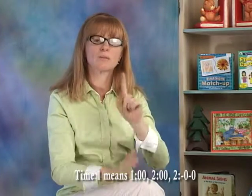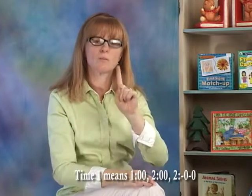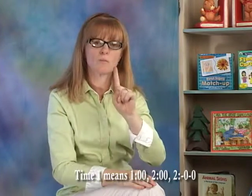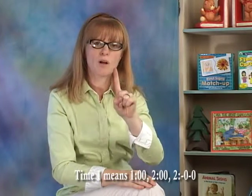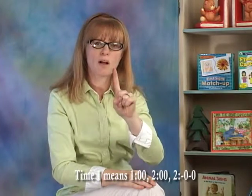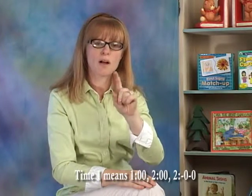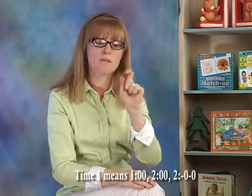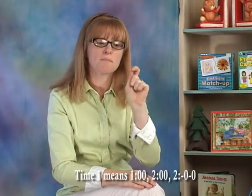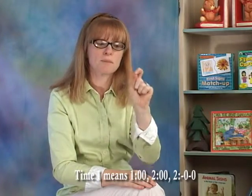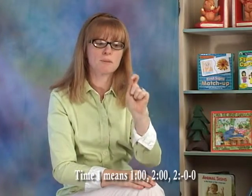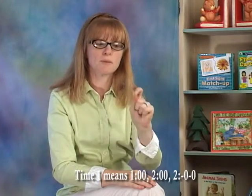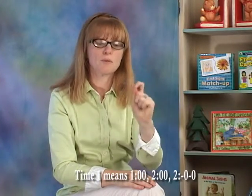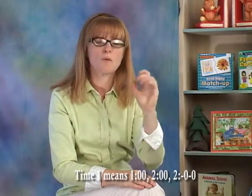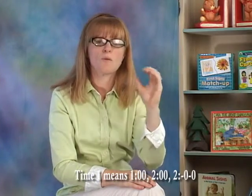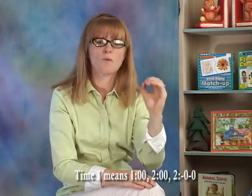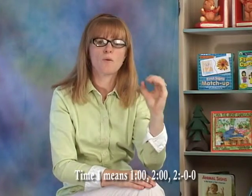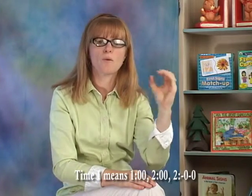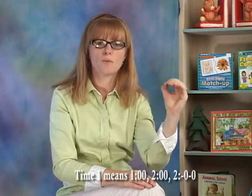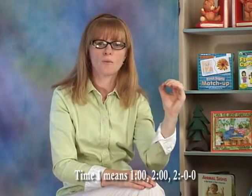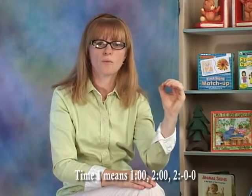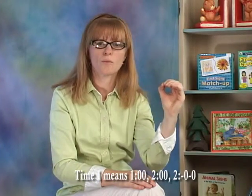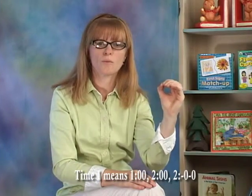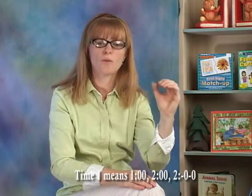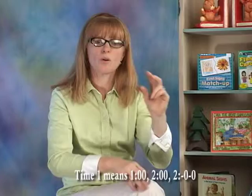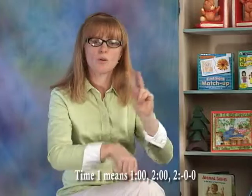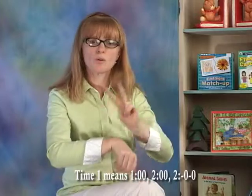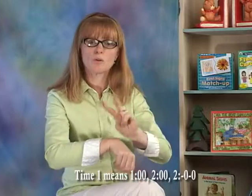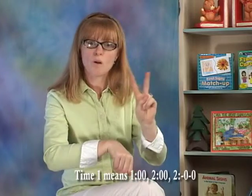Time 1 means 1 o'clock.